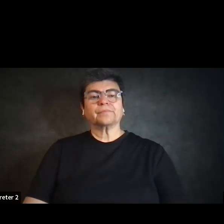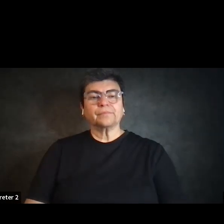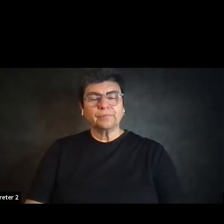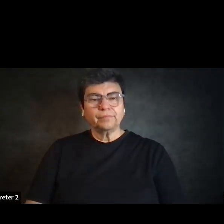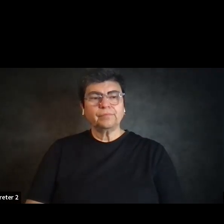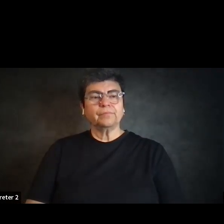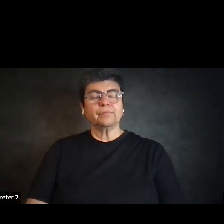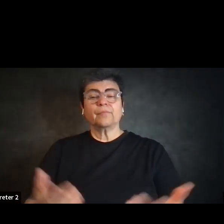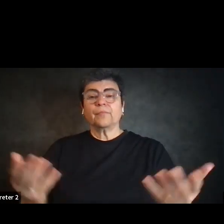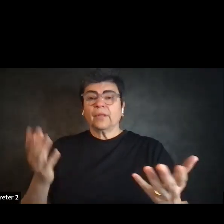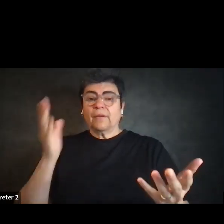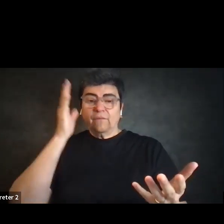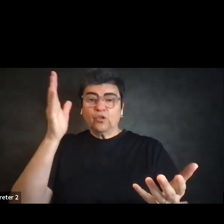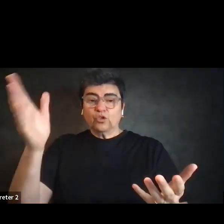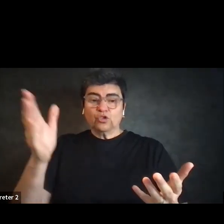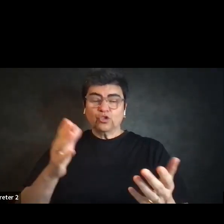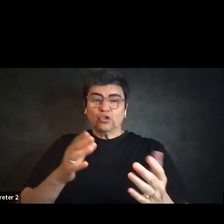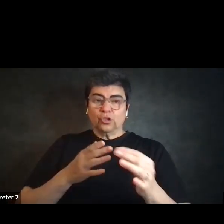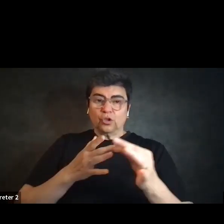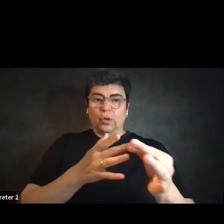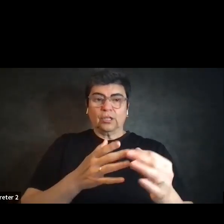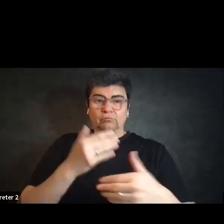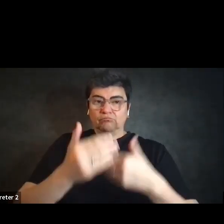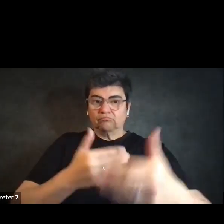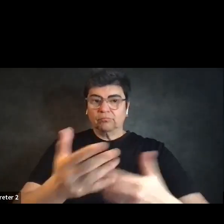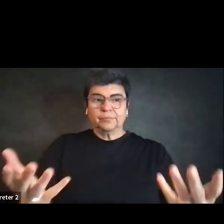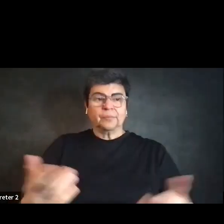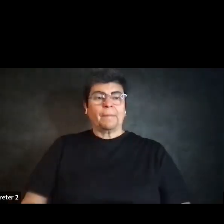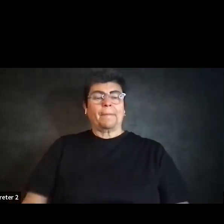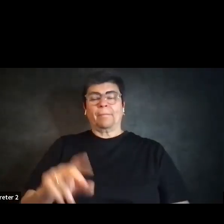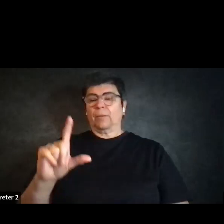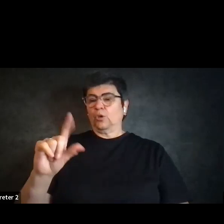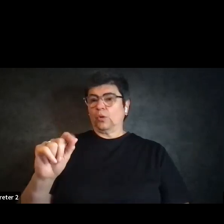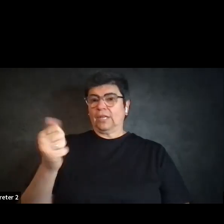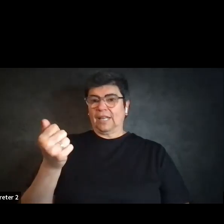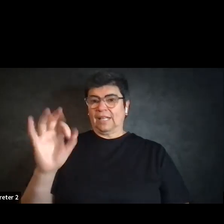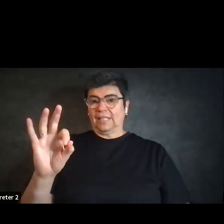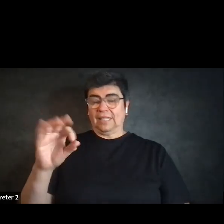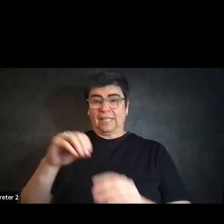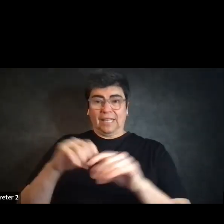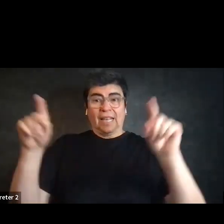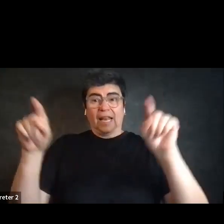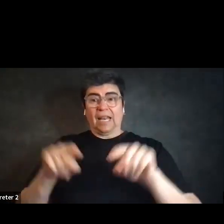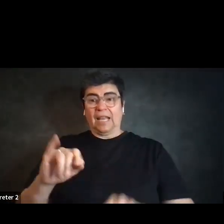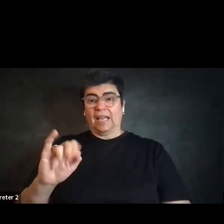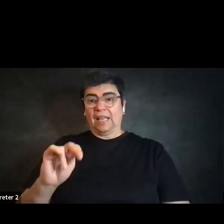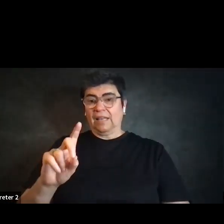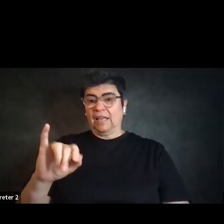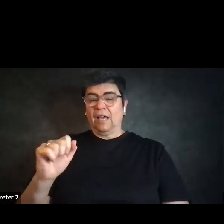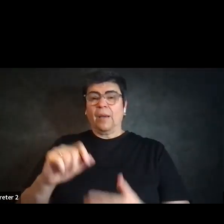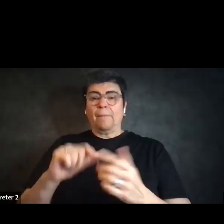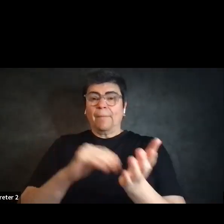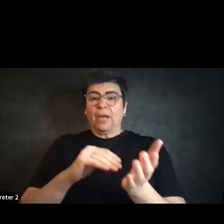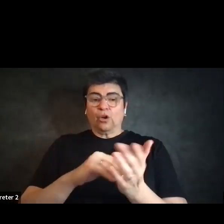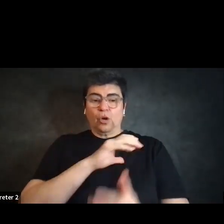What are the future directions based on this? So in 2019 in India, the National Medical Commission was